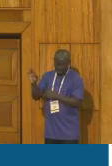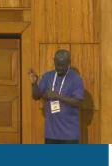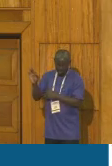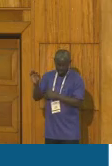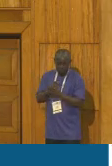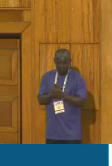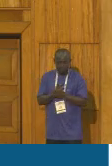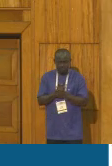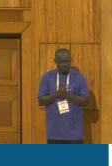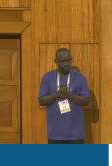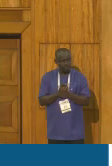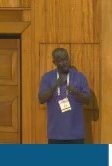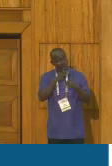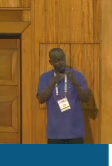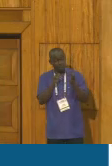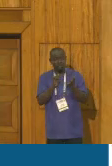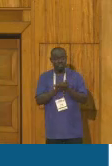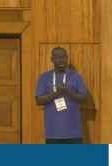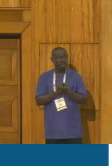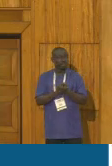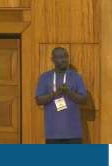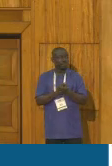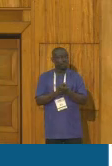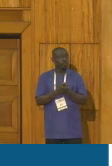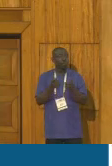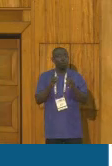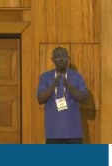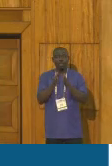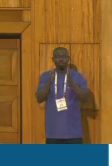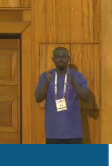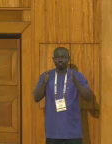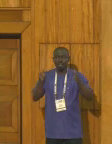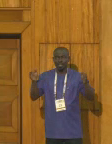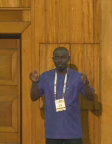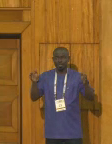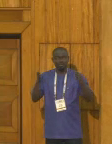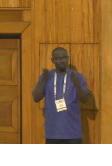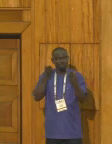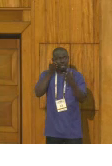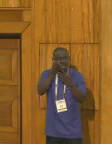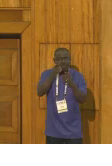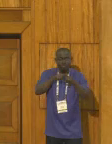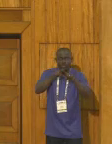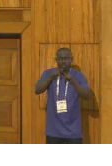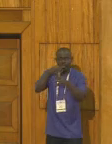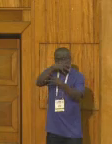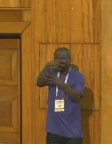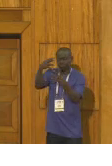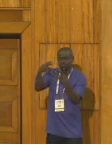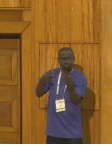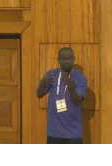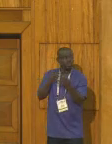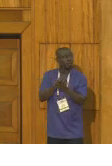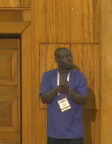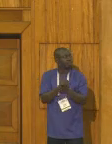Now, our conclusion is that when we expand access to varied HIV prevention methods